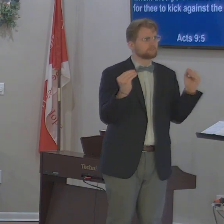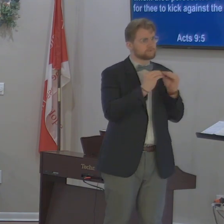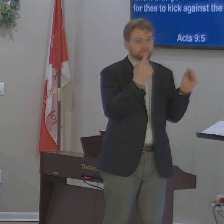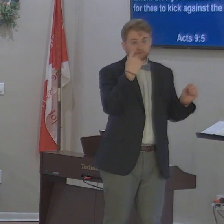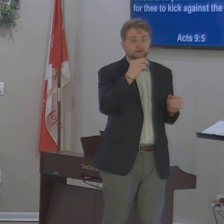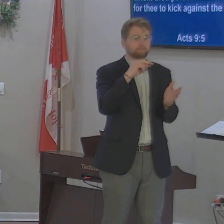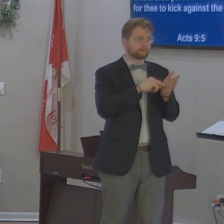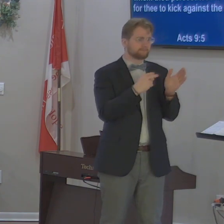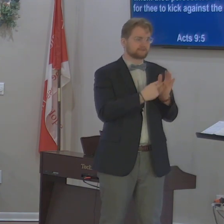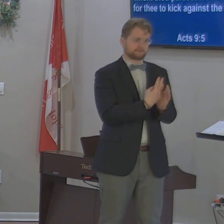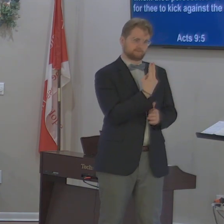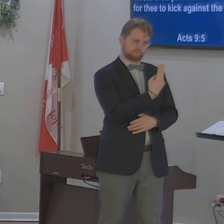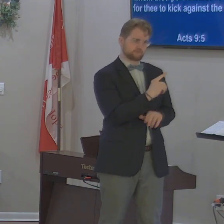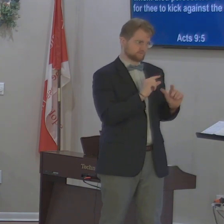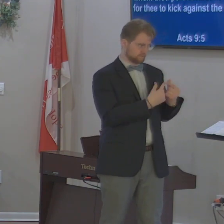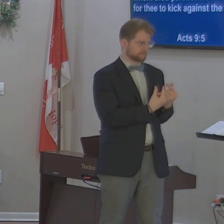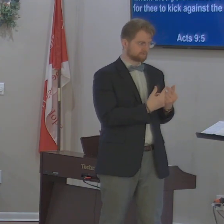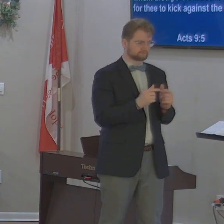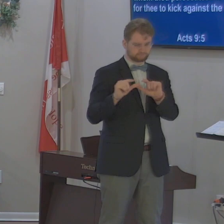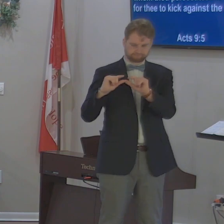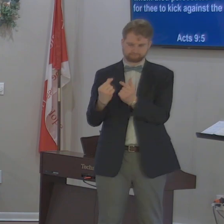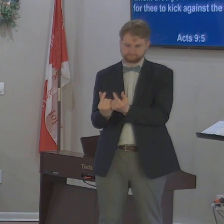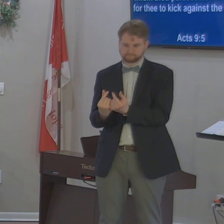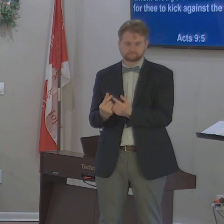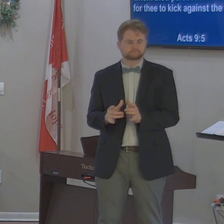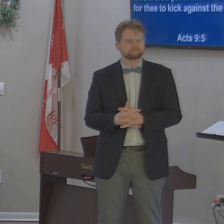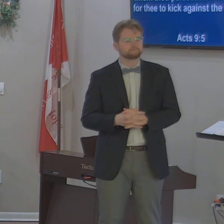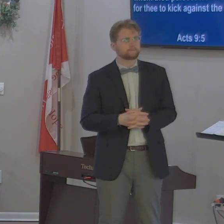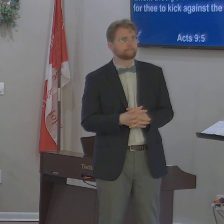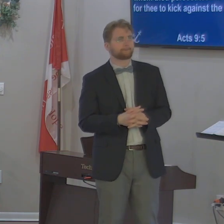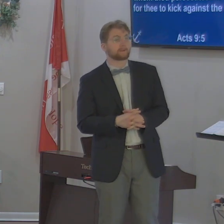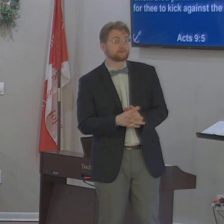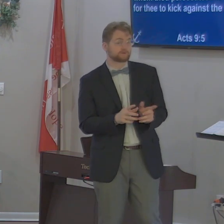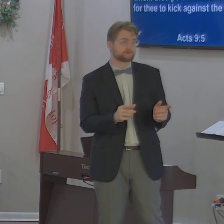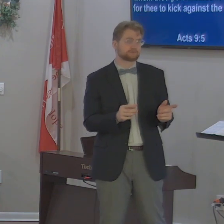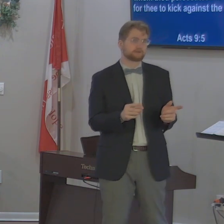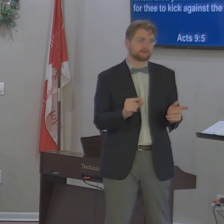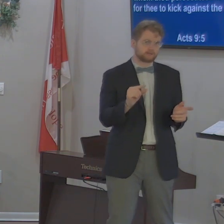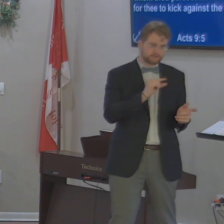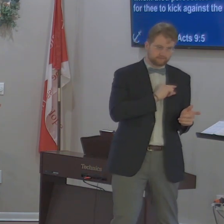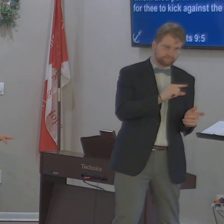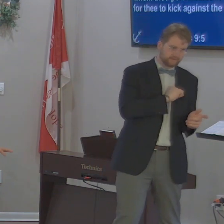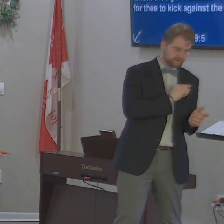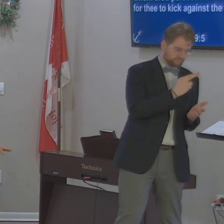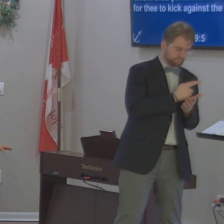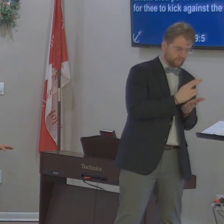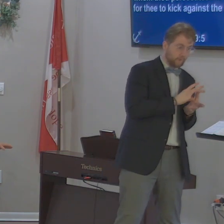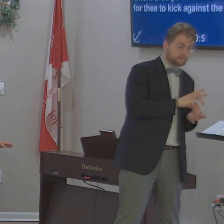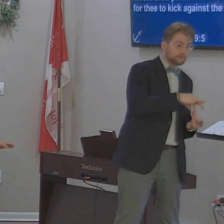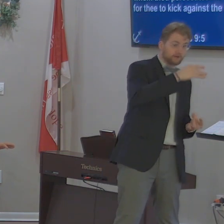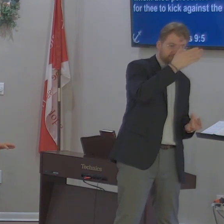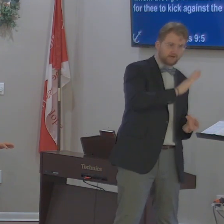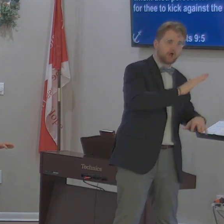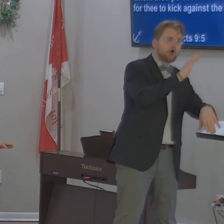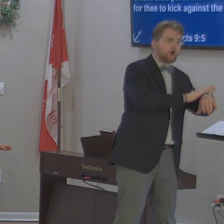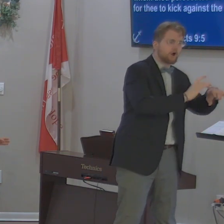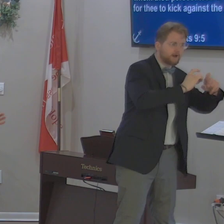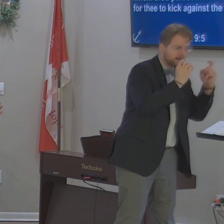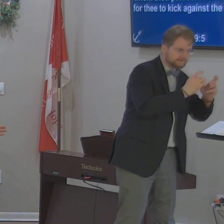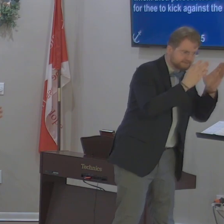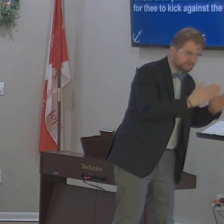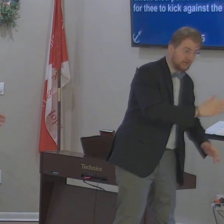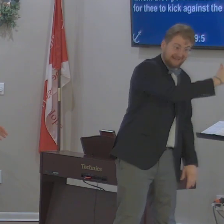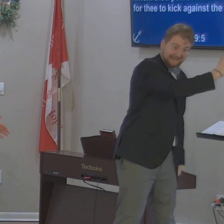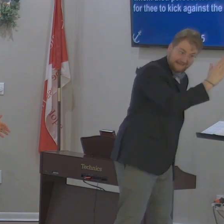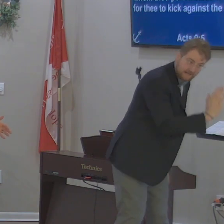groups. There is a conviction of the Holy Spirit of God upon a sinner that's never been saved for